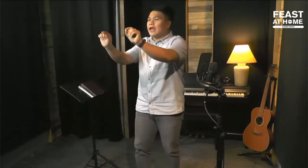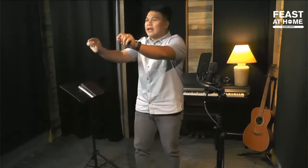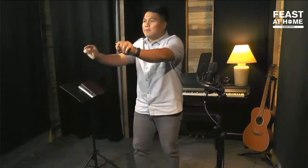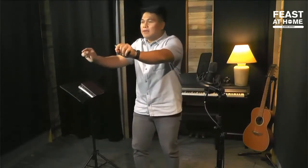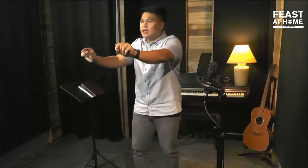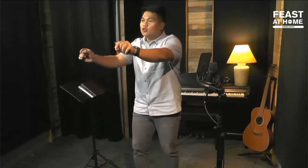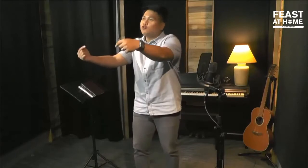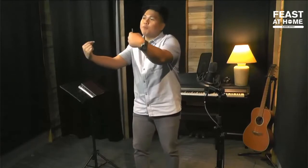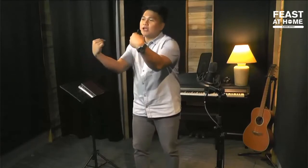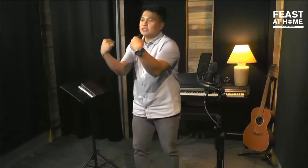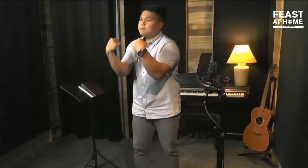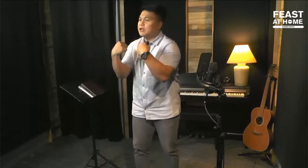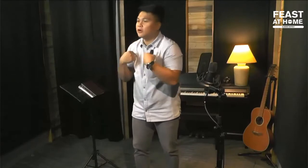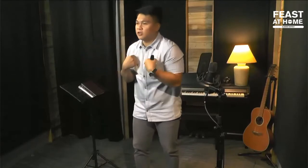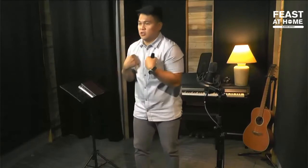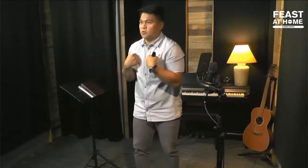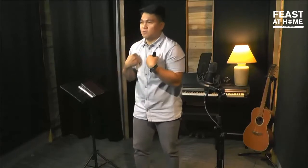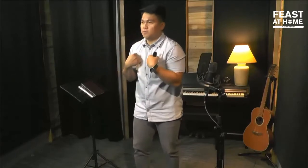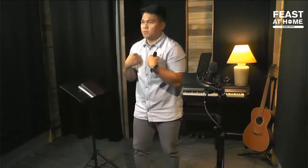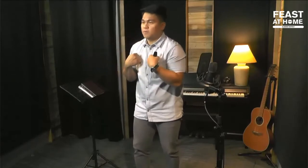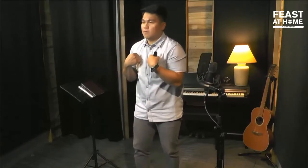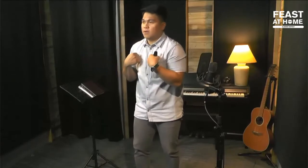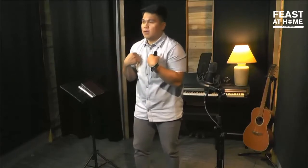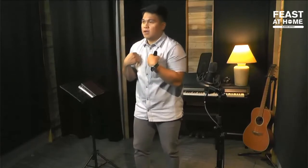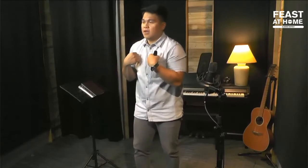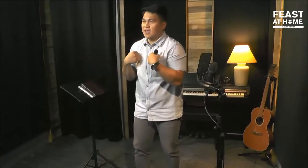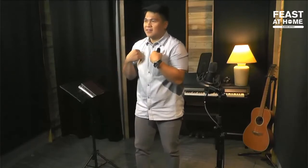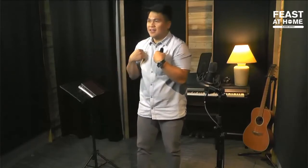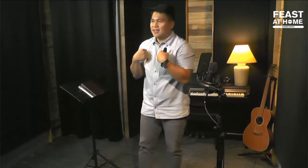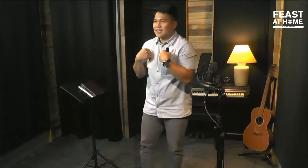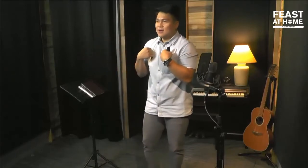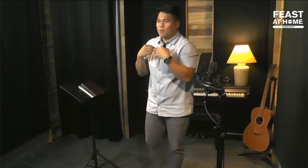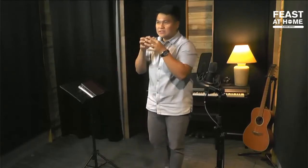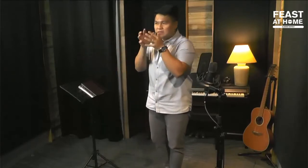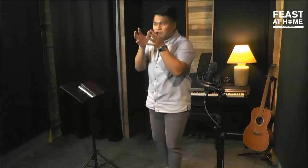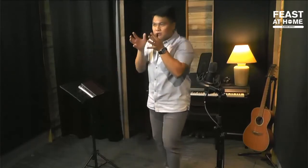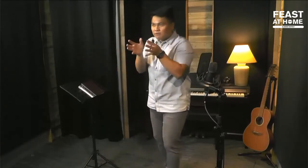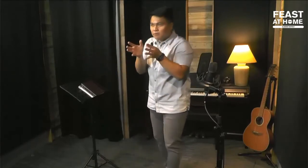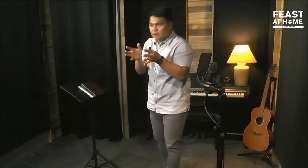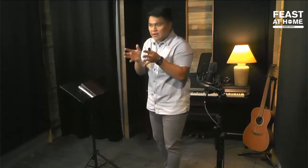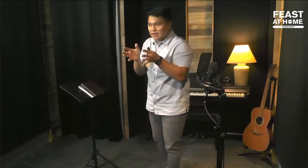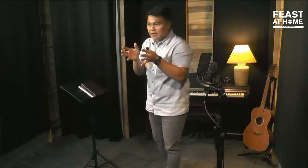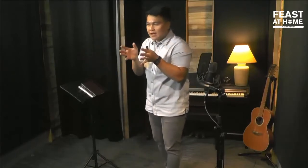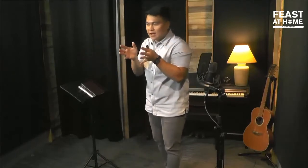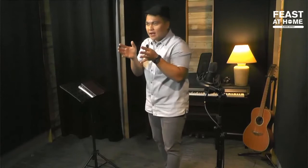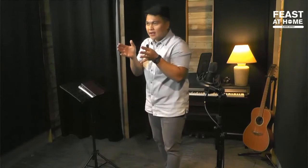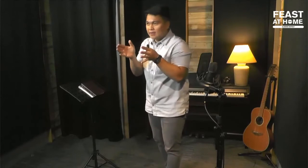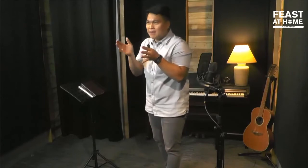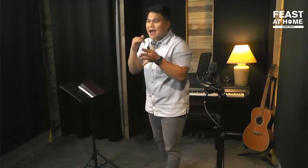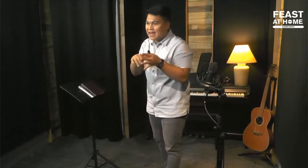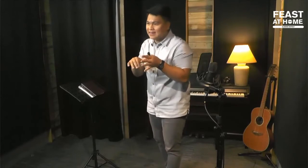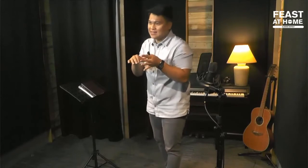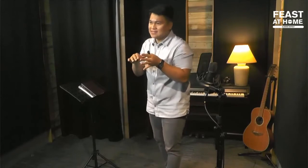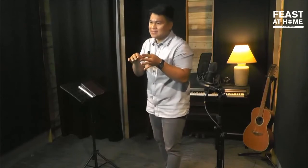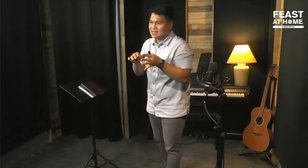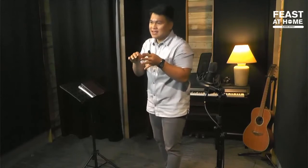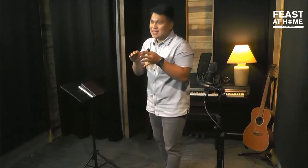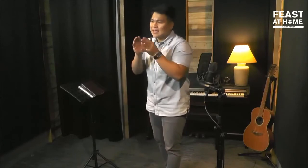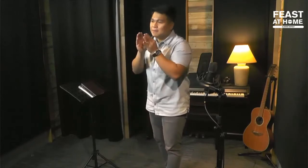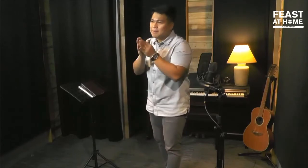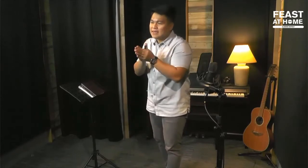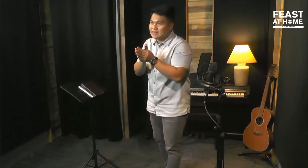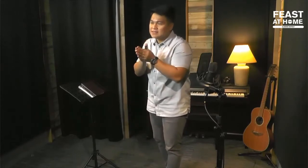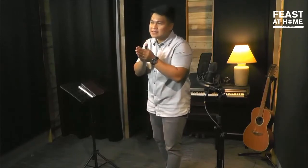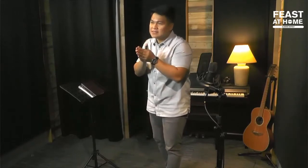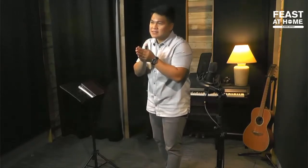your enemy to possibly hurt you. And what's the beautiful meaning behind this?